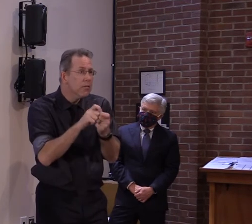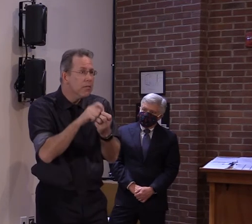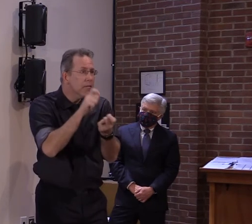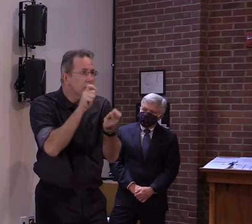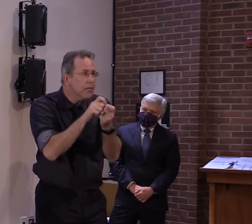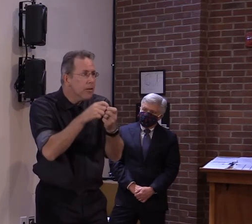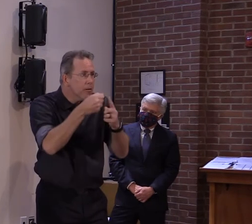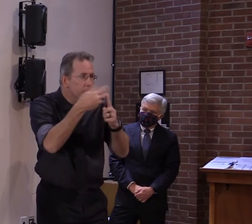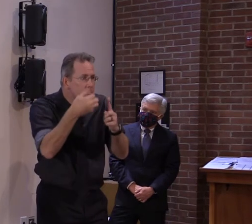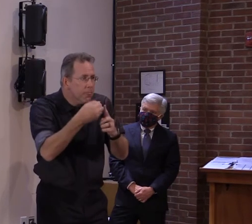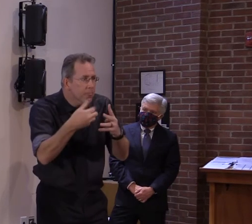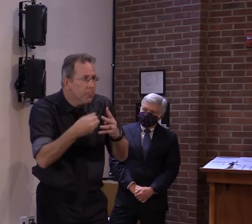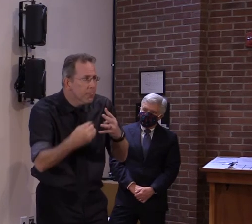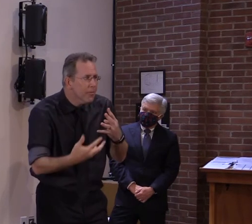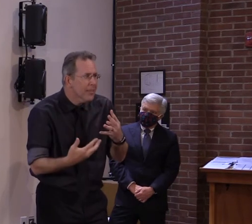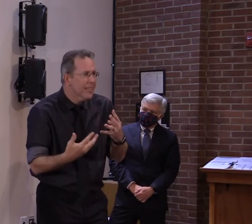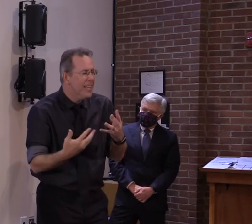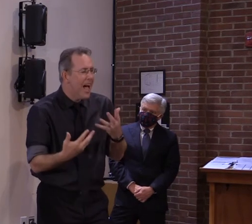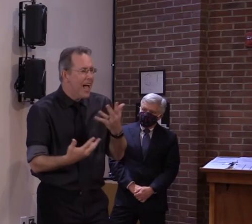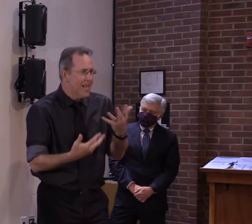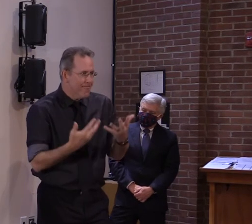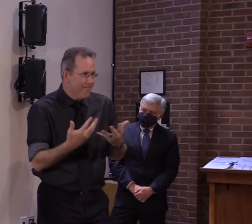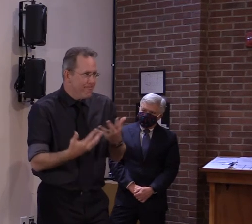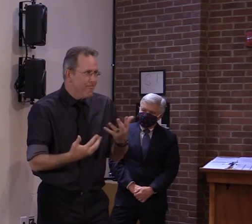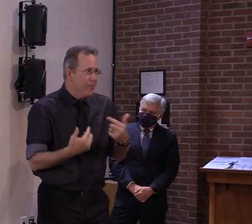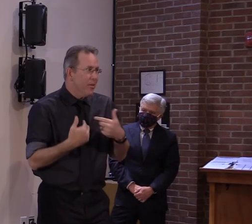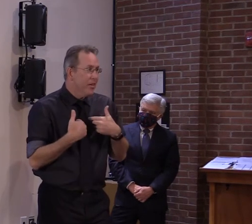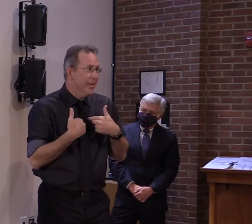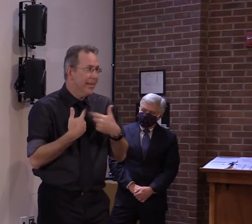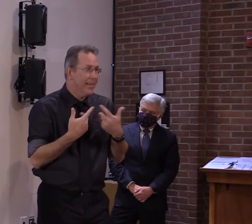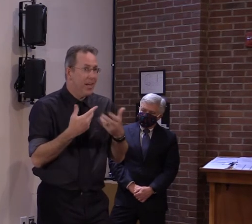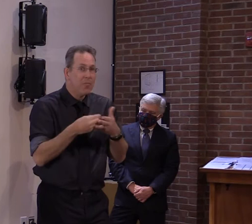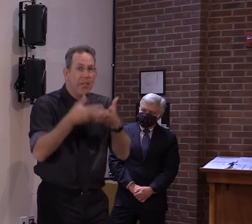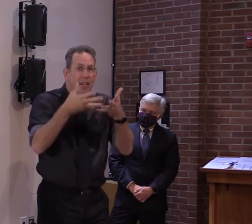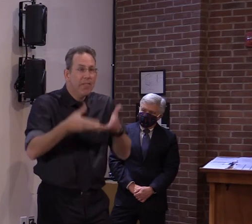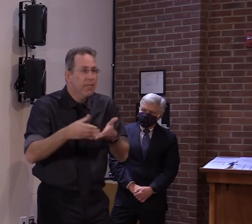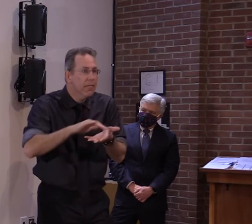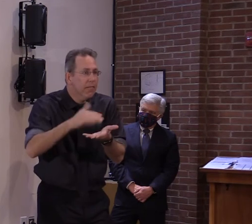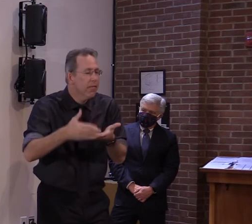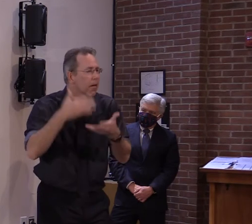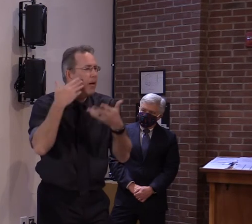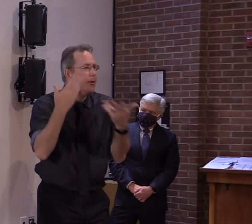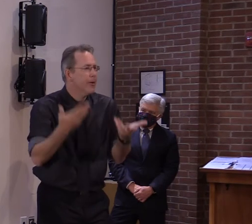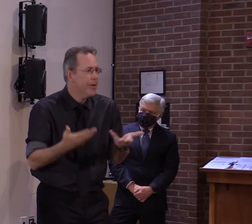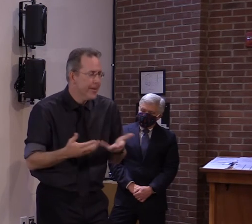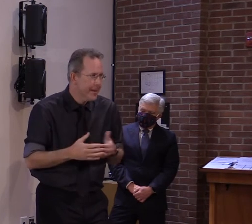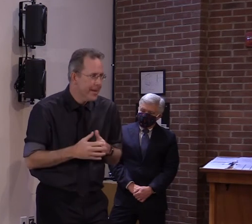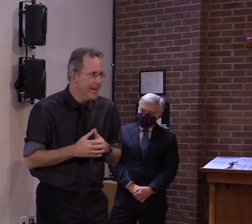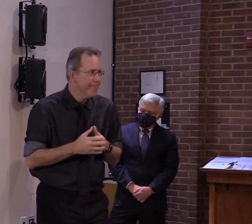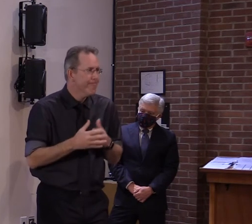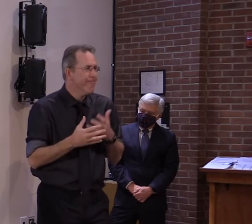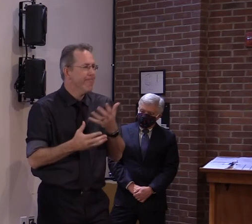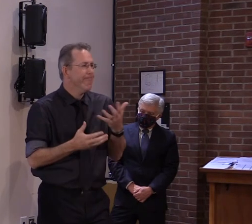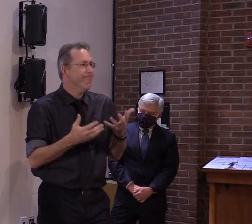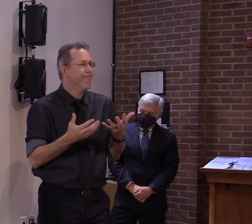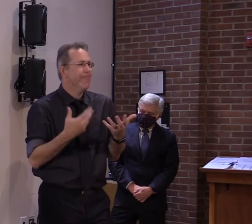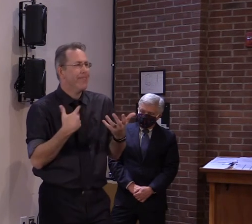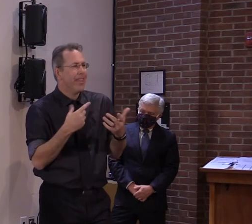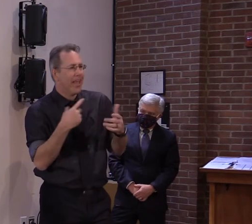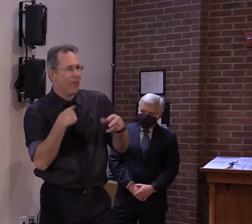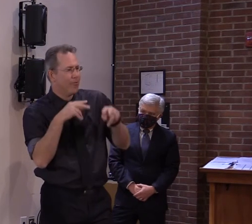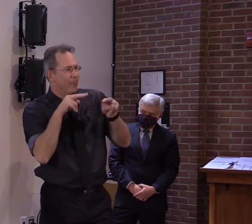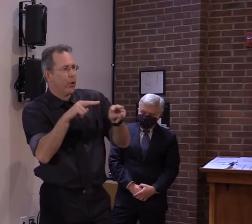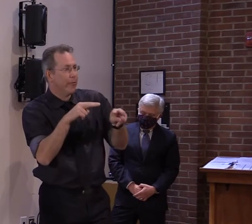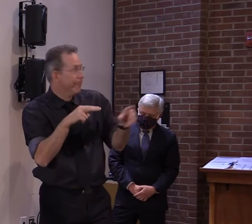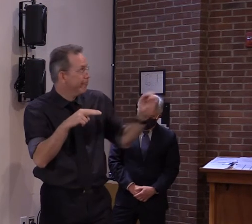how much money will be left and where we'll put it. I think we'll just have to determine that as we move forward and see where